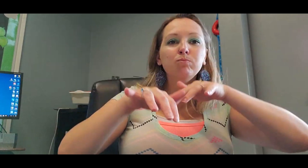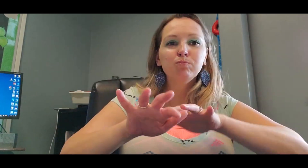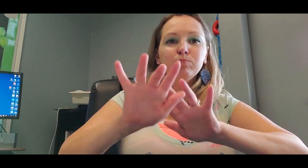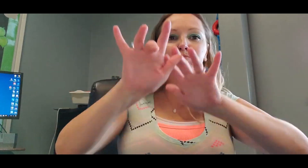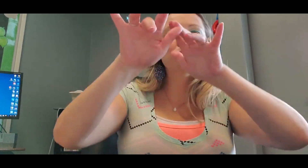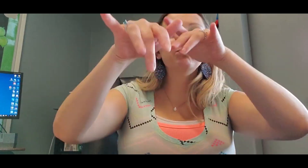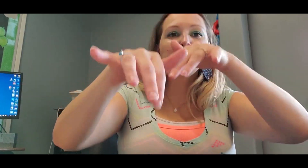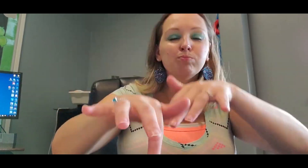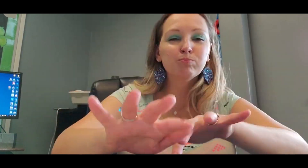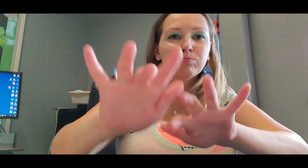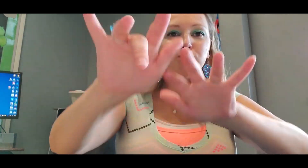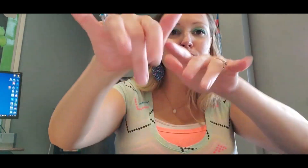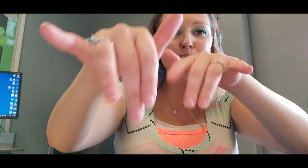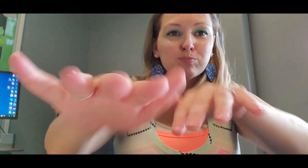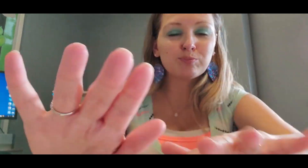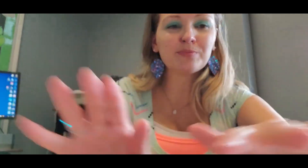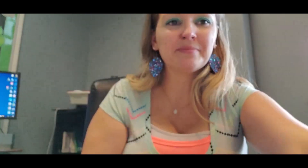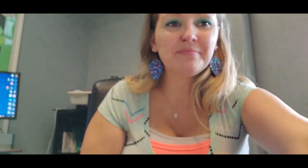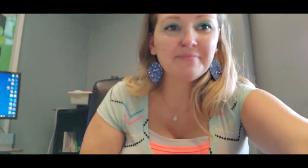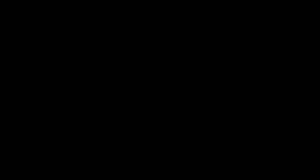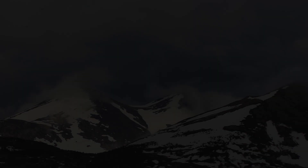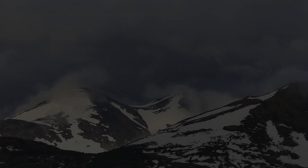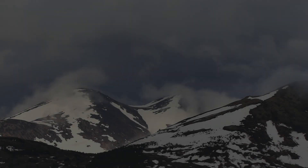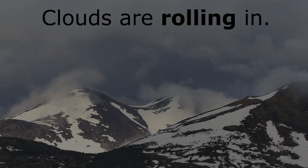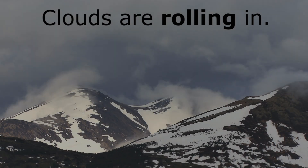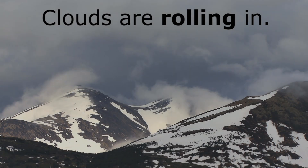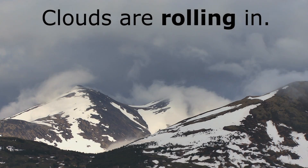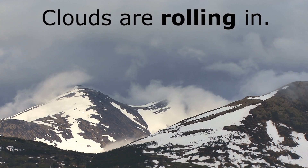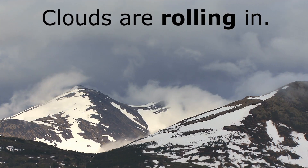and then they roll gently out.